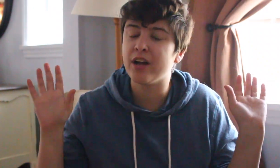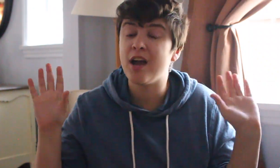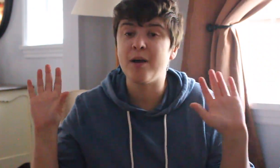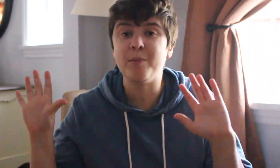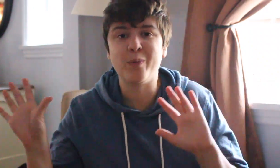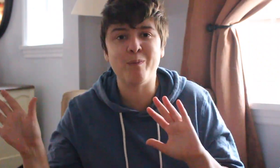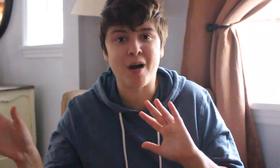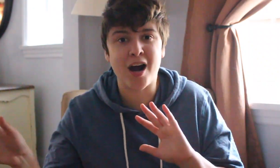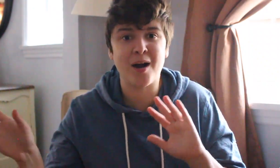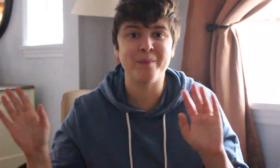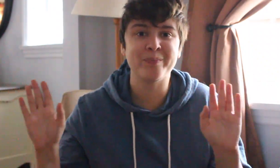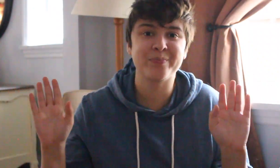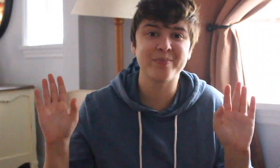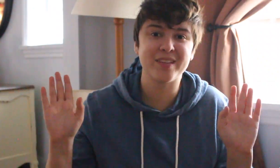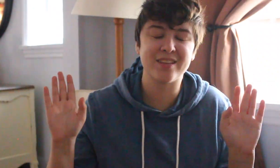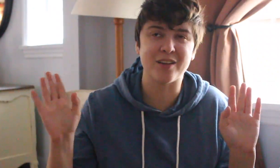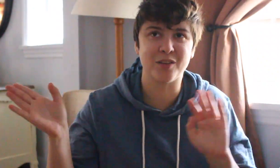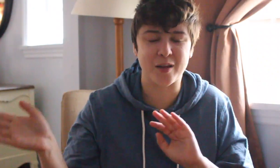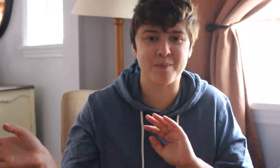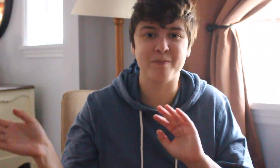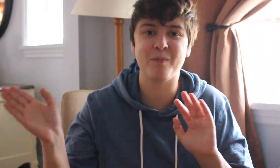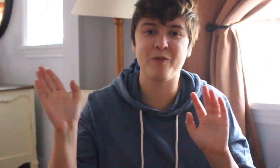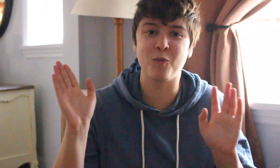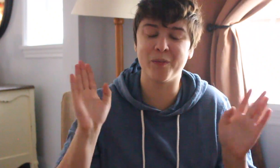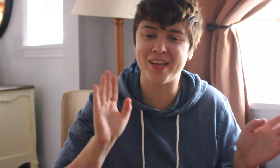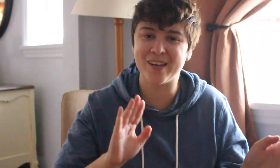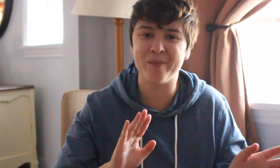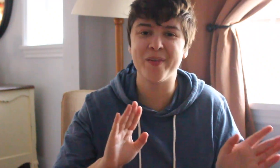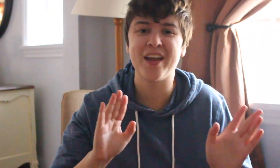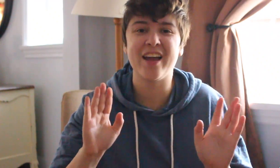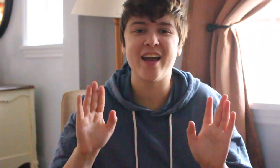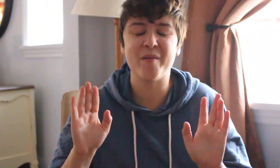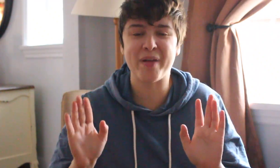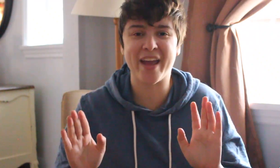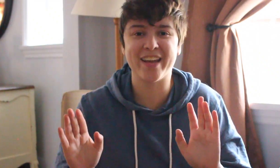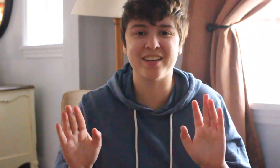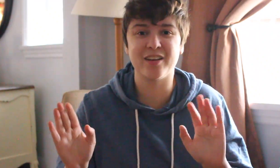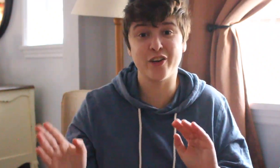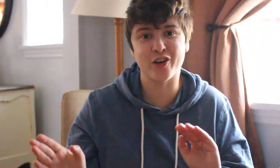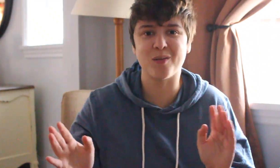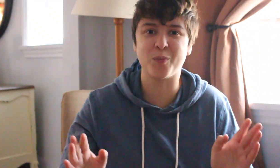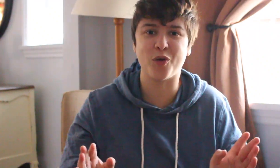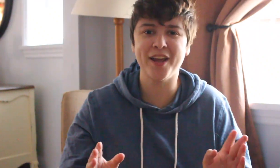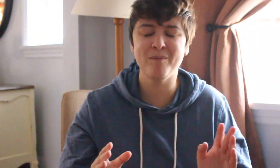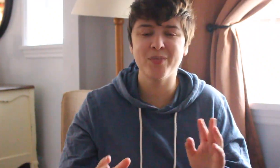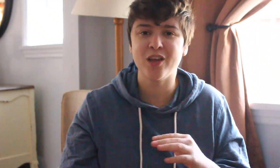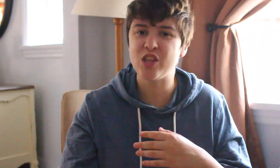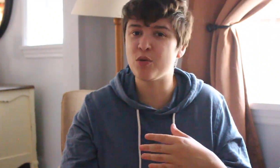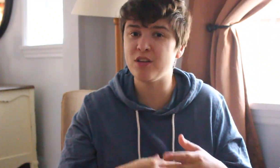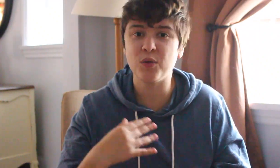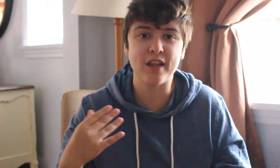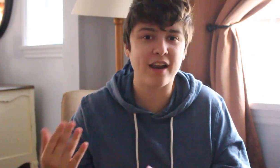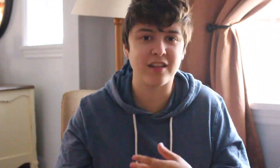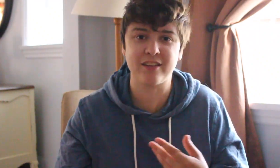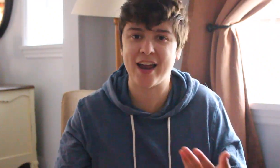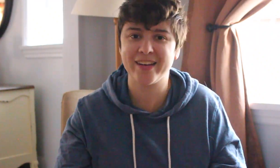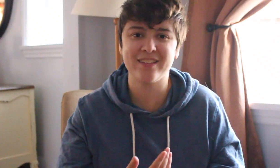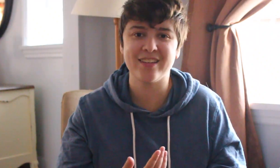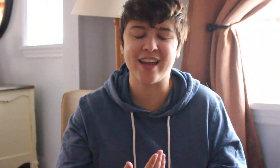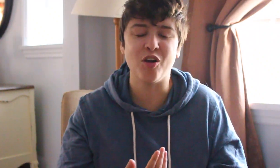mom. Sorry woman. Man. Girl. Boy. You can do a lot of these signs and